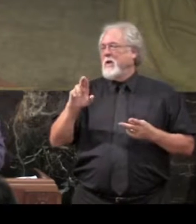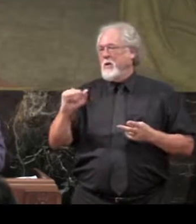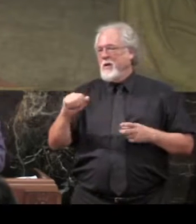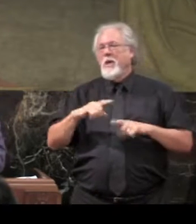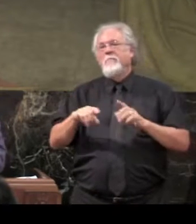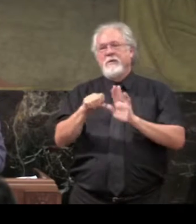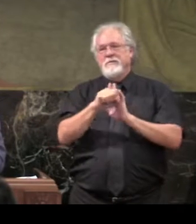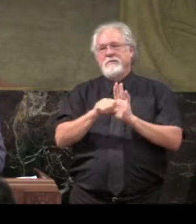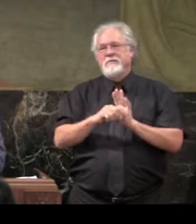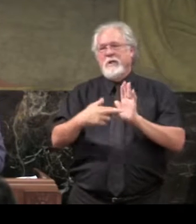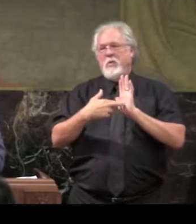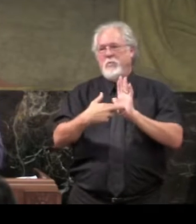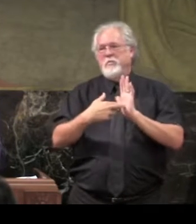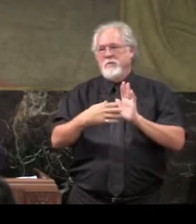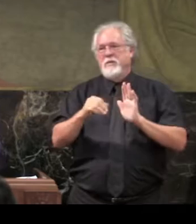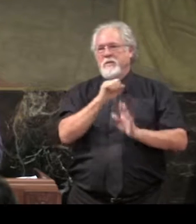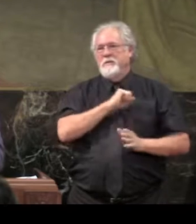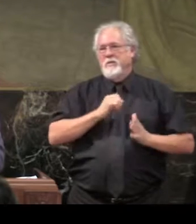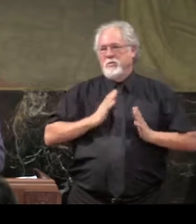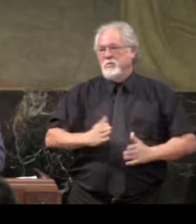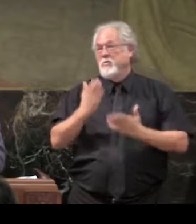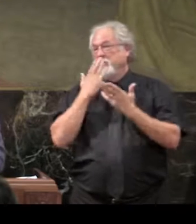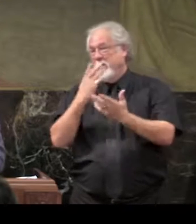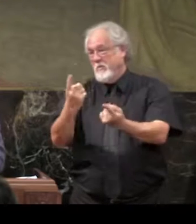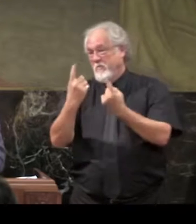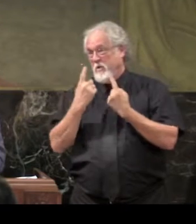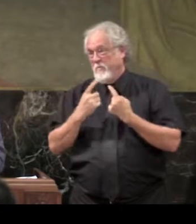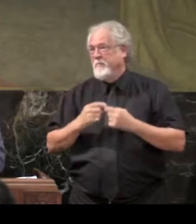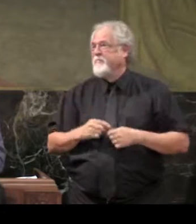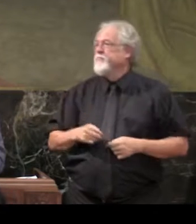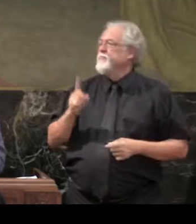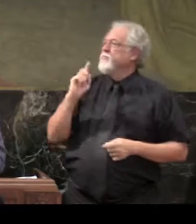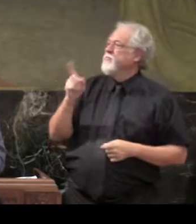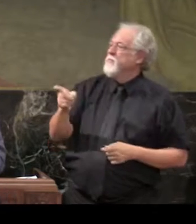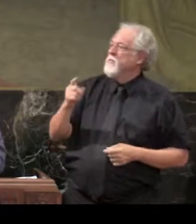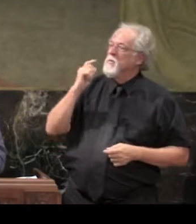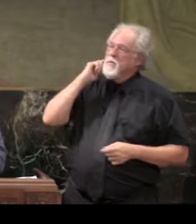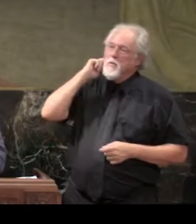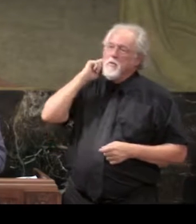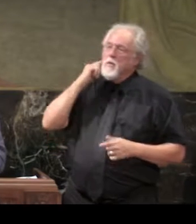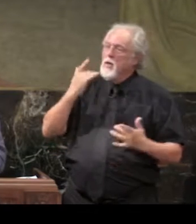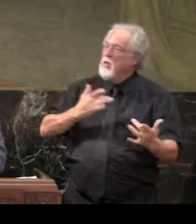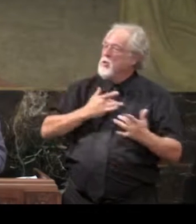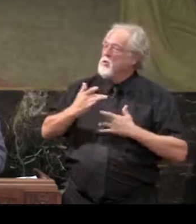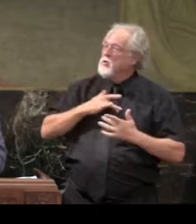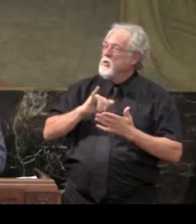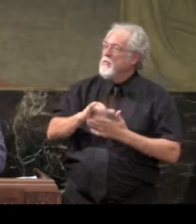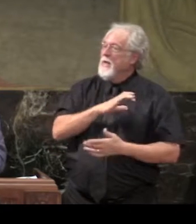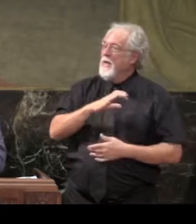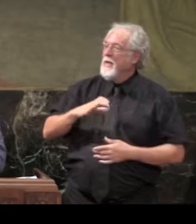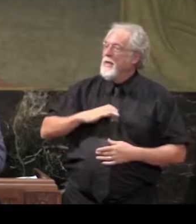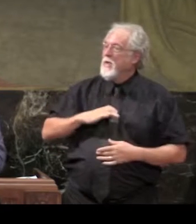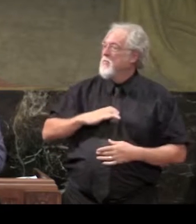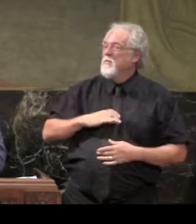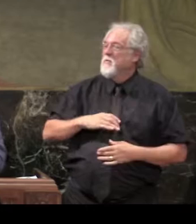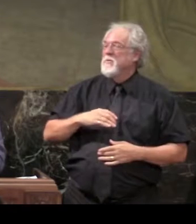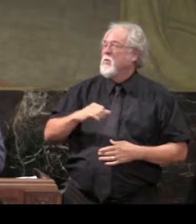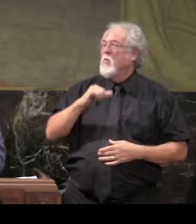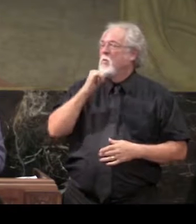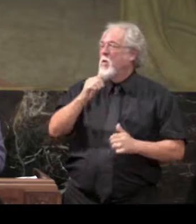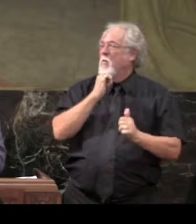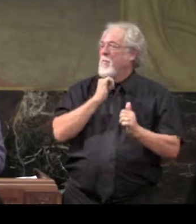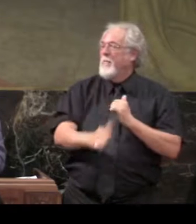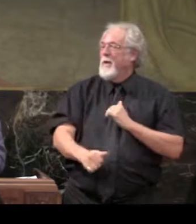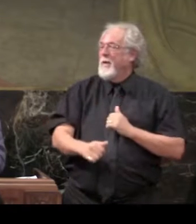state representatives and state senators as well, so thank y'all very much for being here. Yes, ma'am. Are you concerned that Congress could not pass this